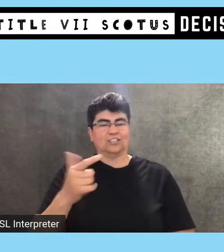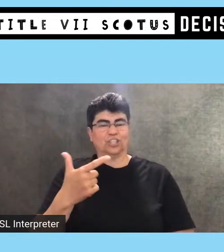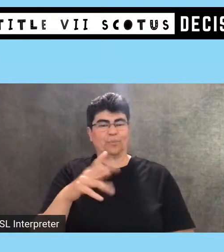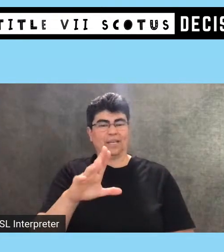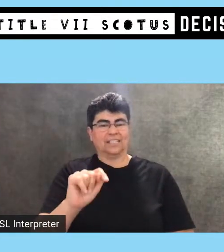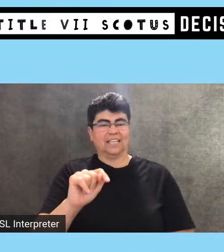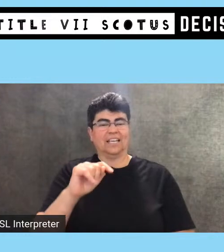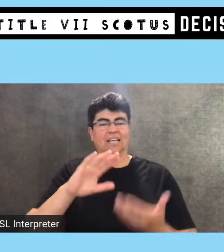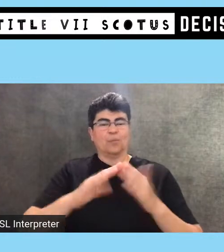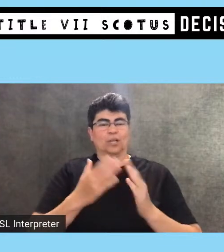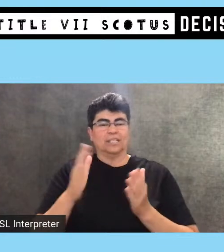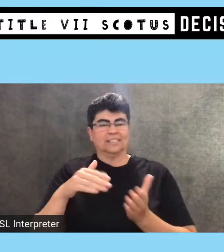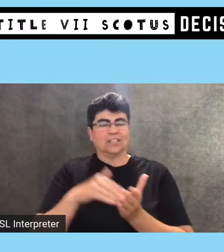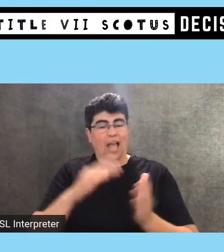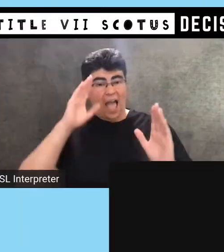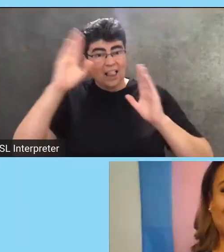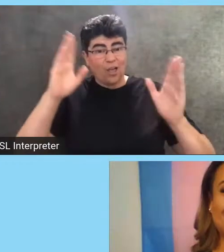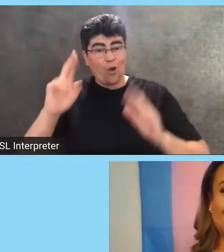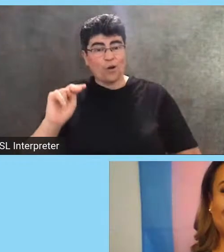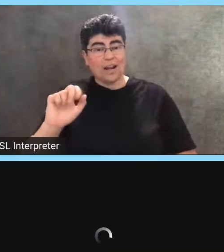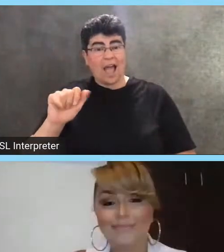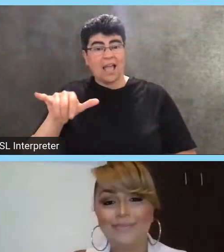Center. Hello, Naya and Deja.